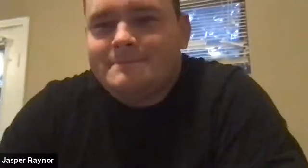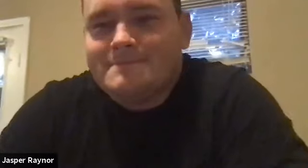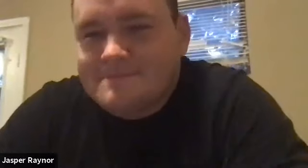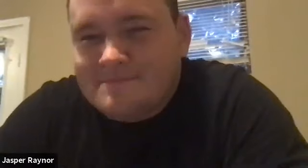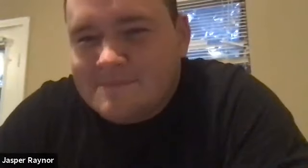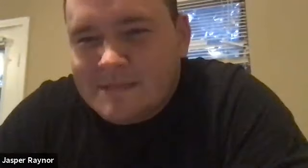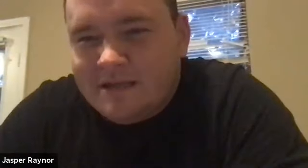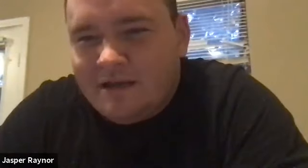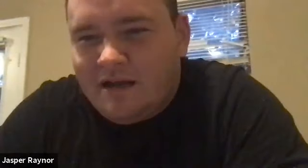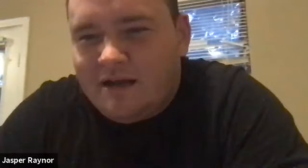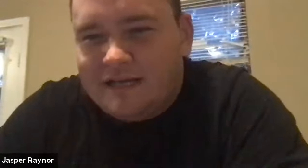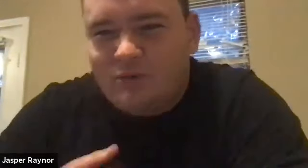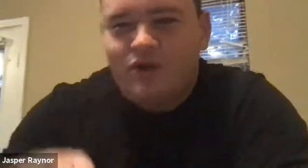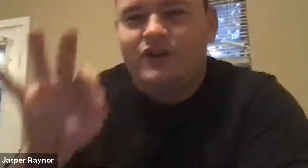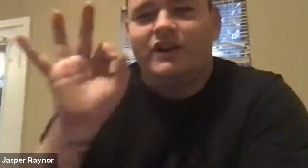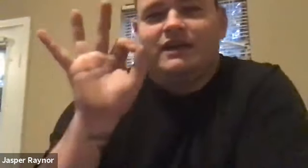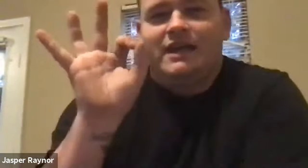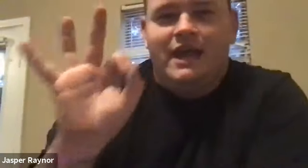Ohana. Next word. Okay.